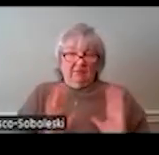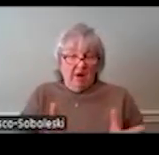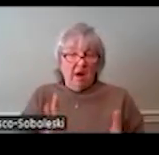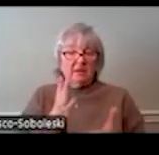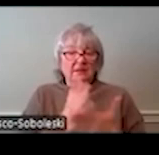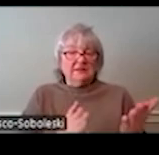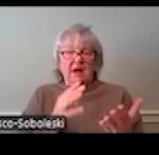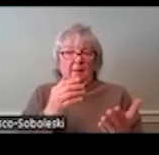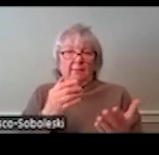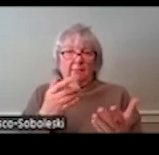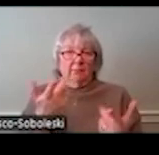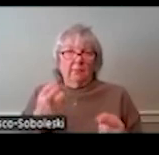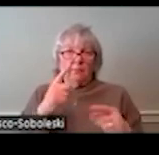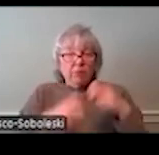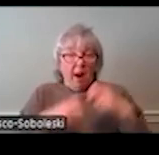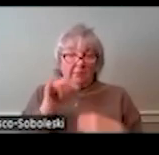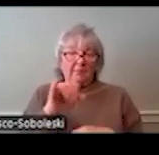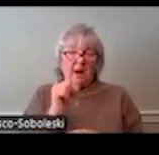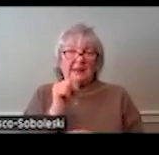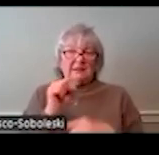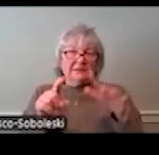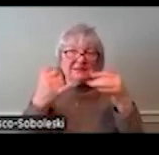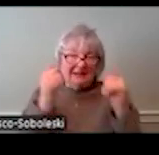that use speech to text.